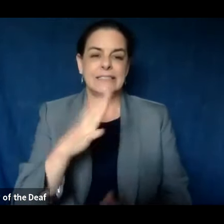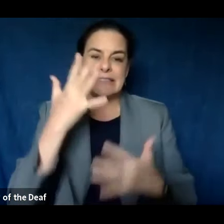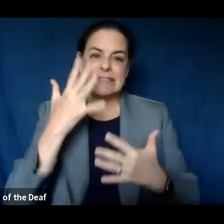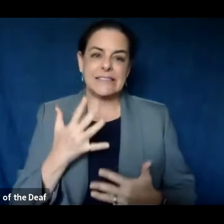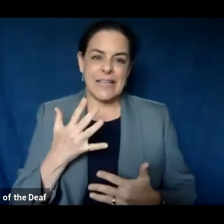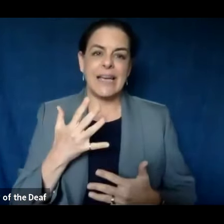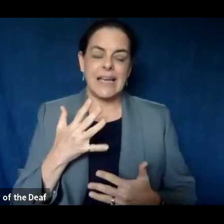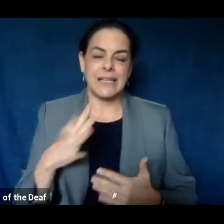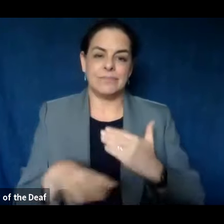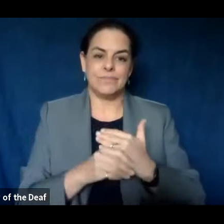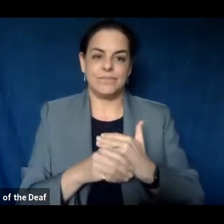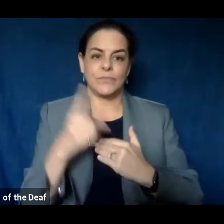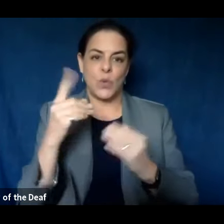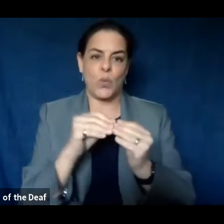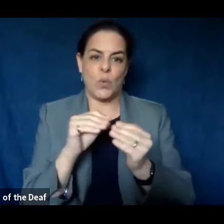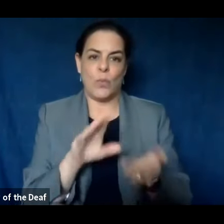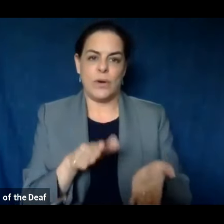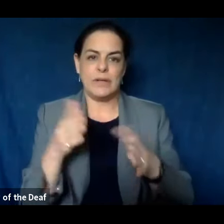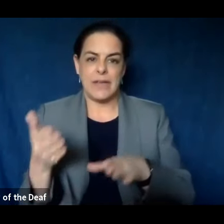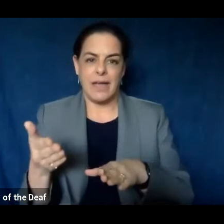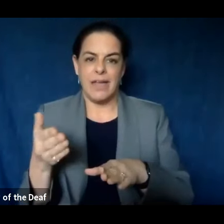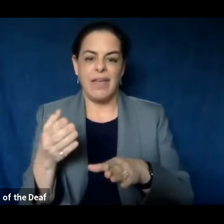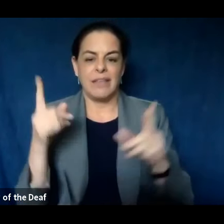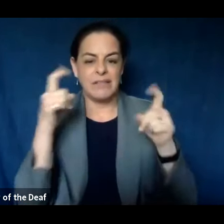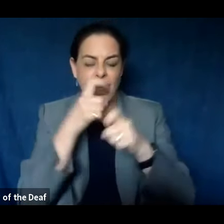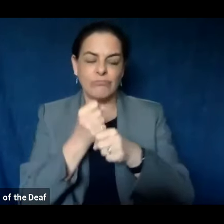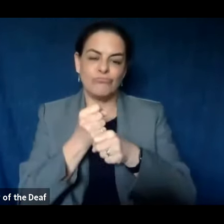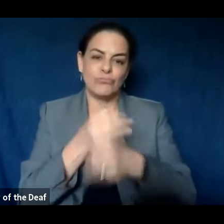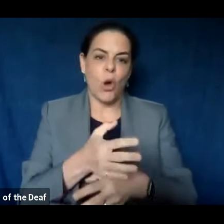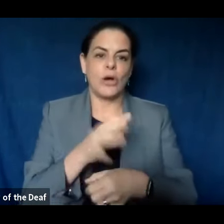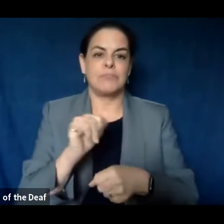another death from complications of COVID-19,